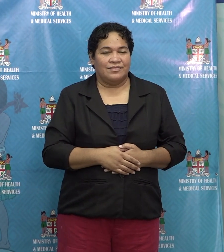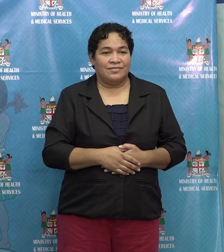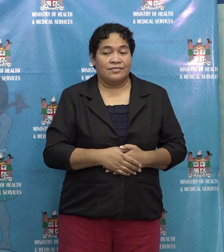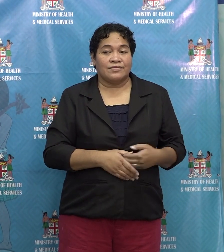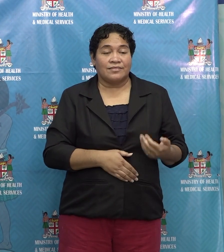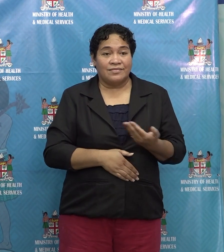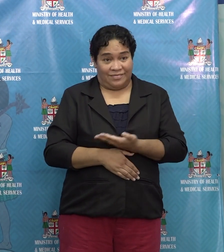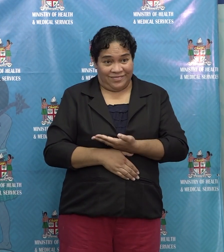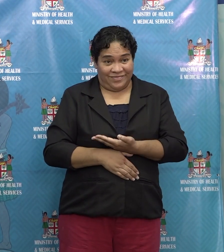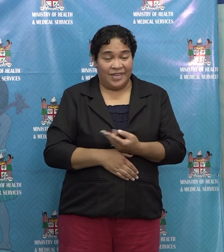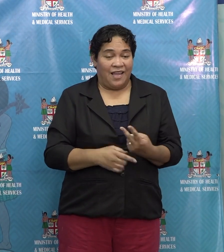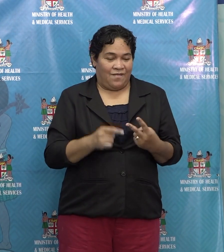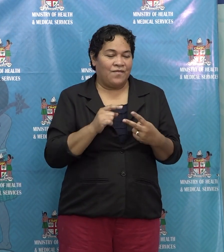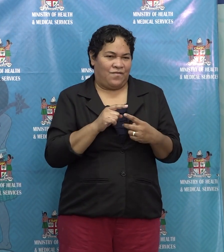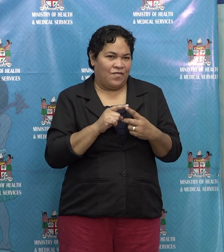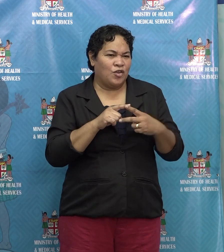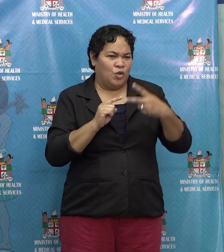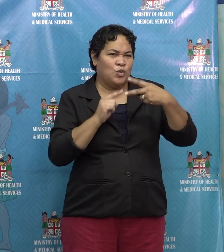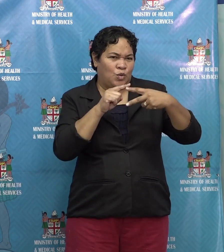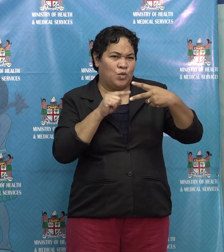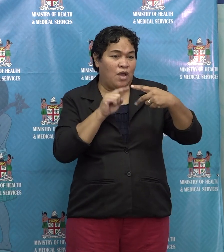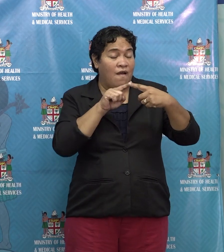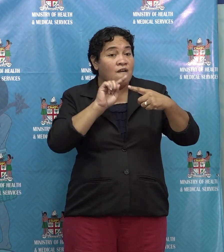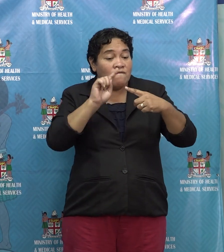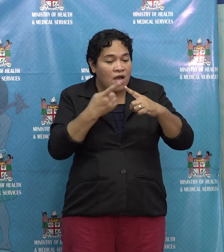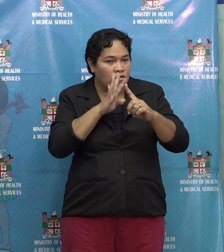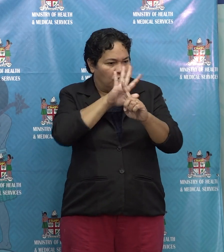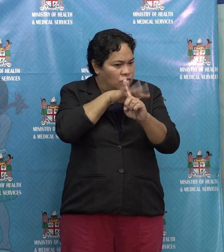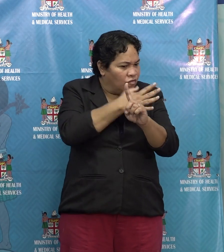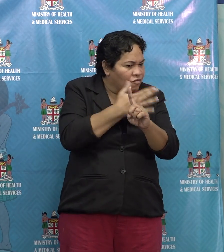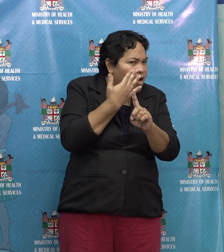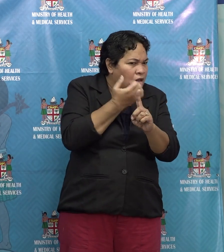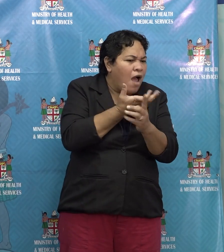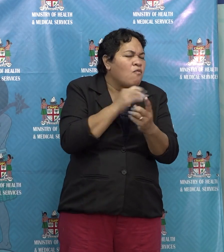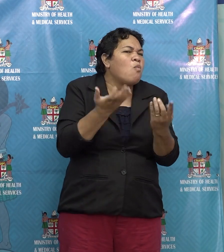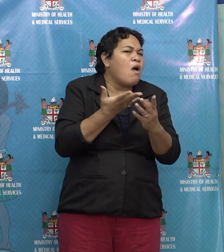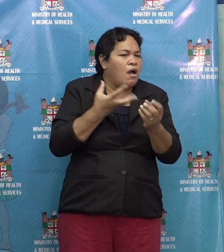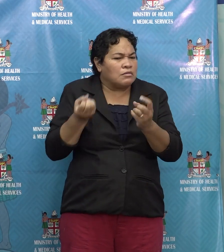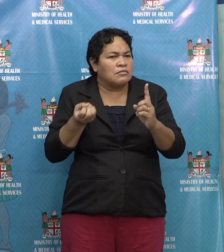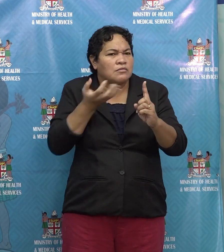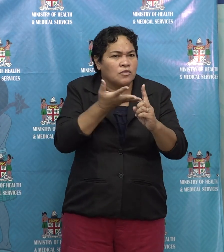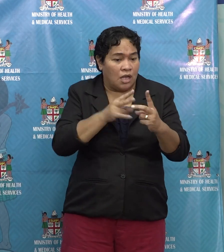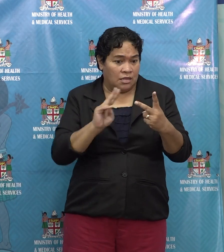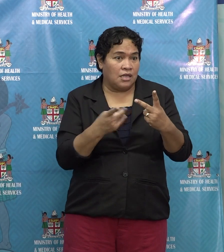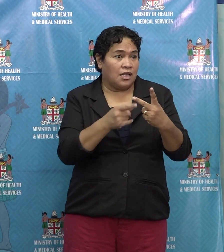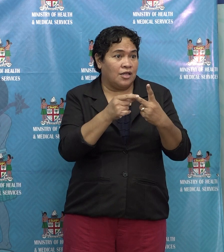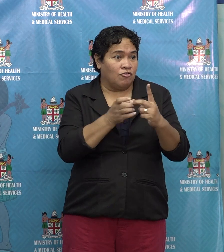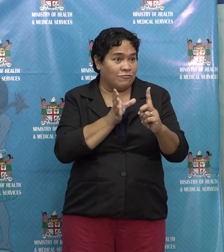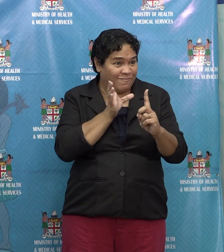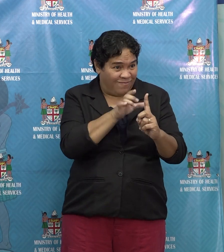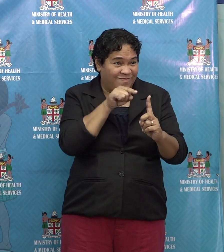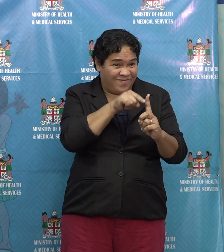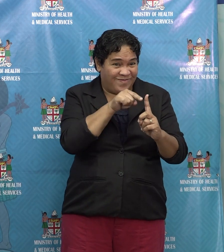There's 2 parts to this equation. One is to establish the source, and one is to respond to the contact tracing.